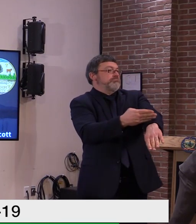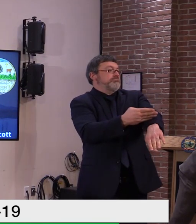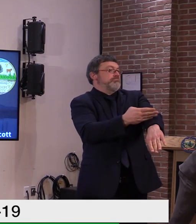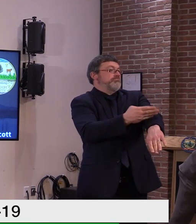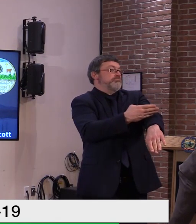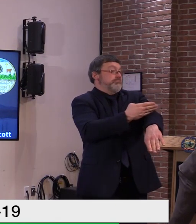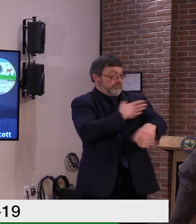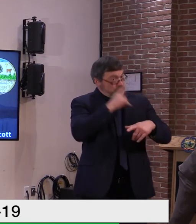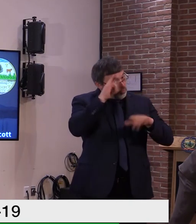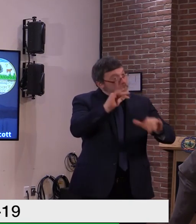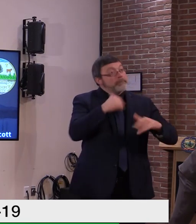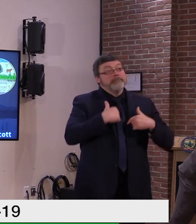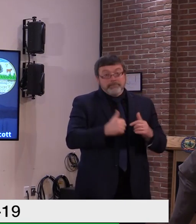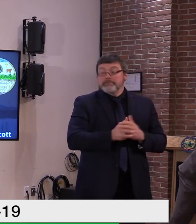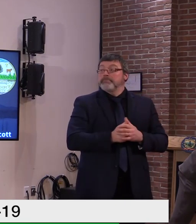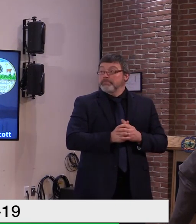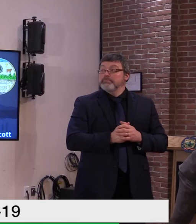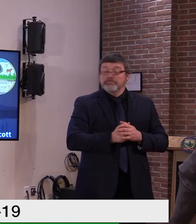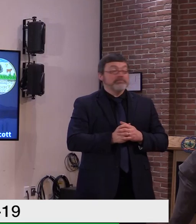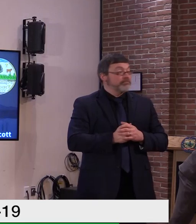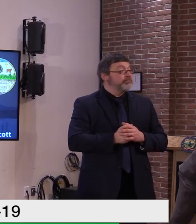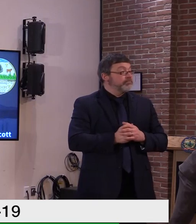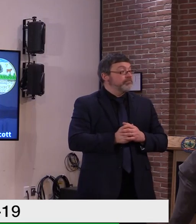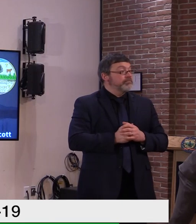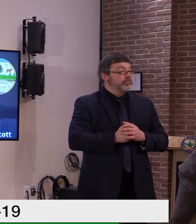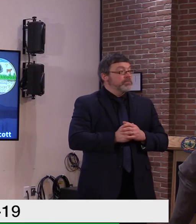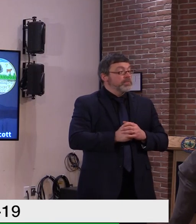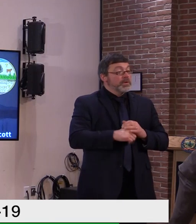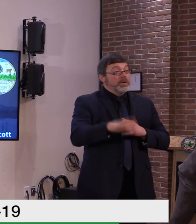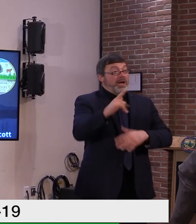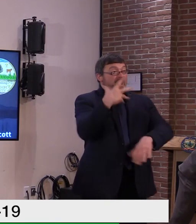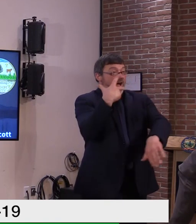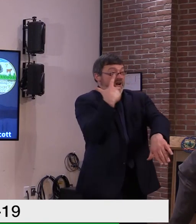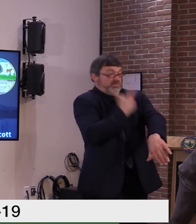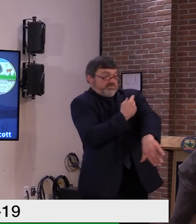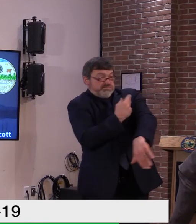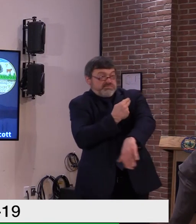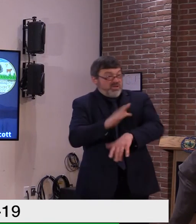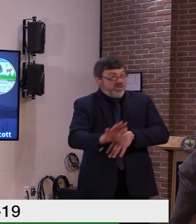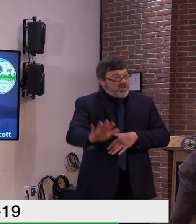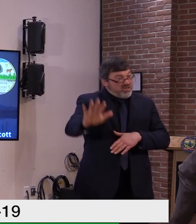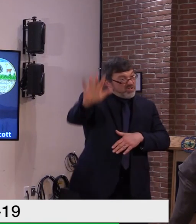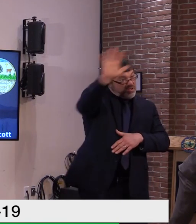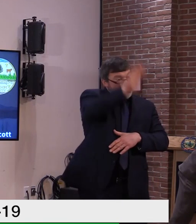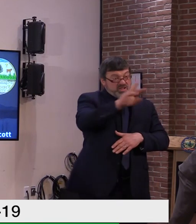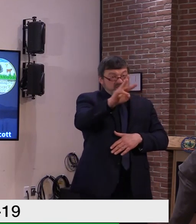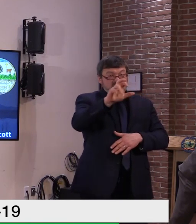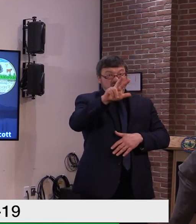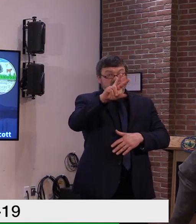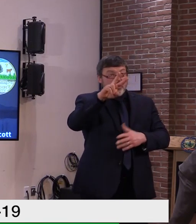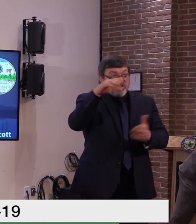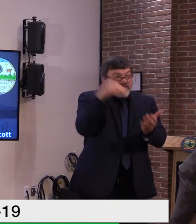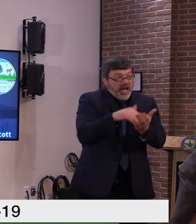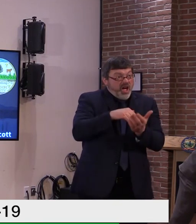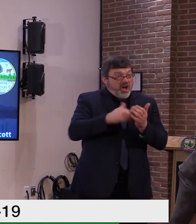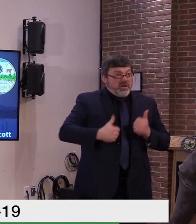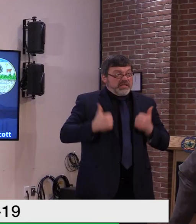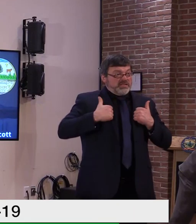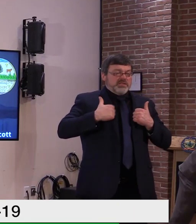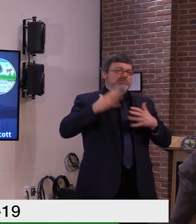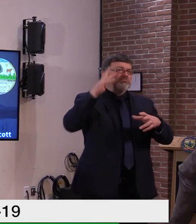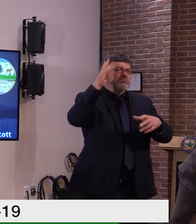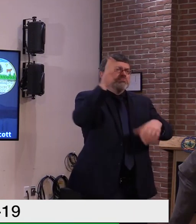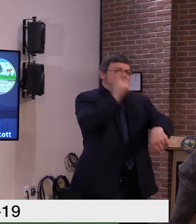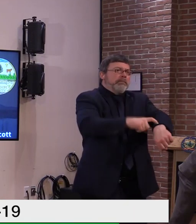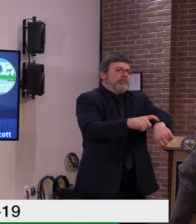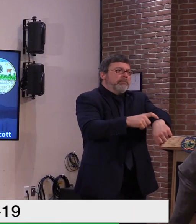while for all of us to get the COVID-19 vaccine. But knowing that almost 14,000 Vermonters have been vaccinated so